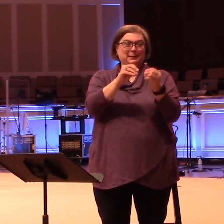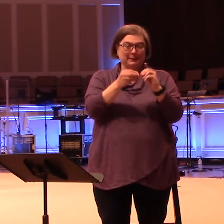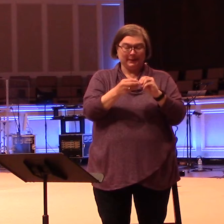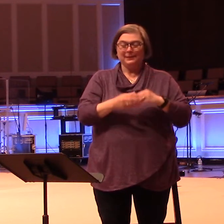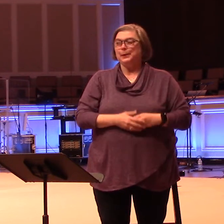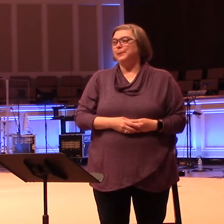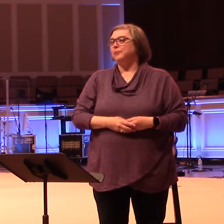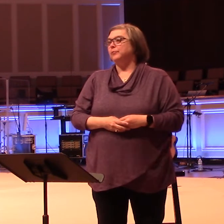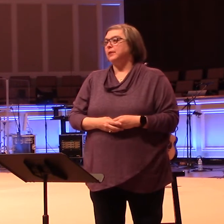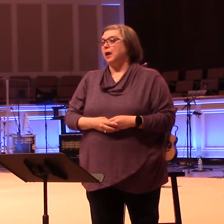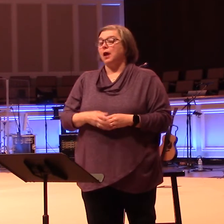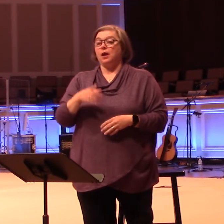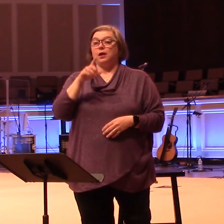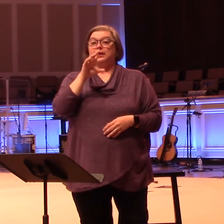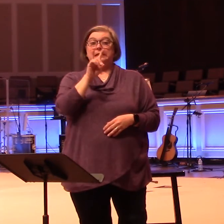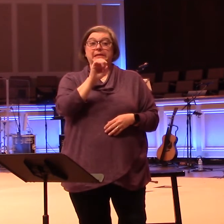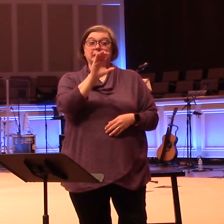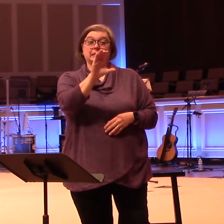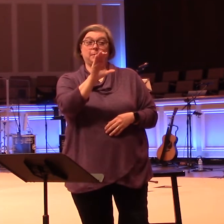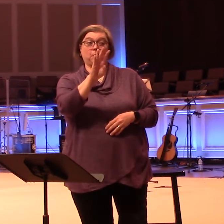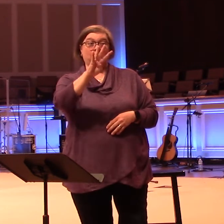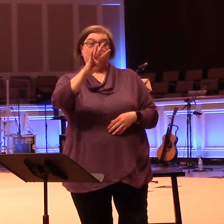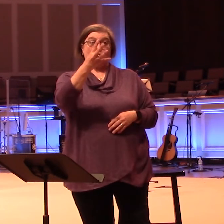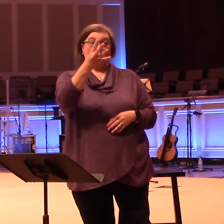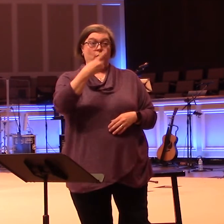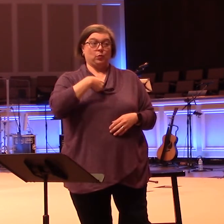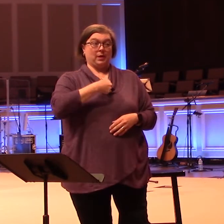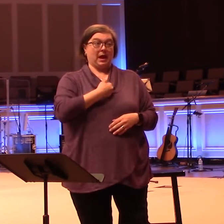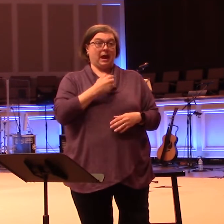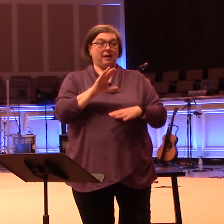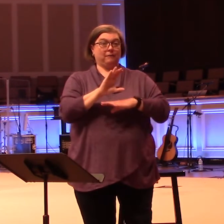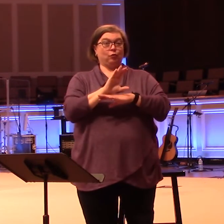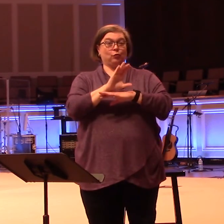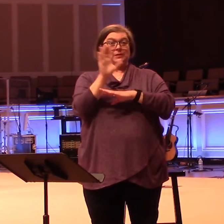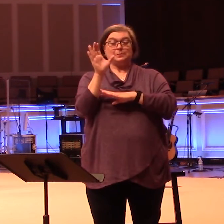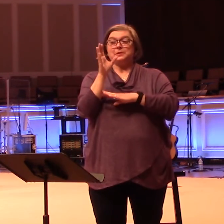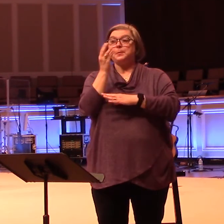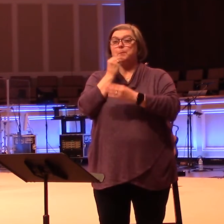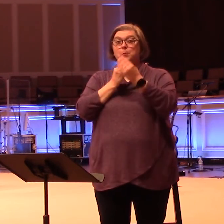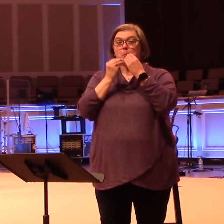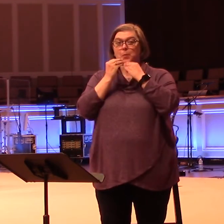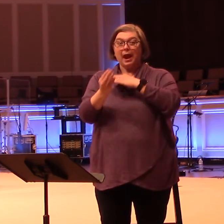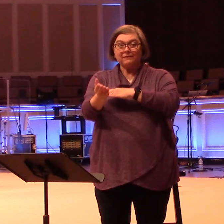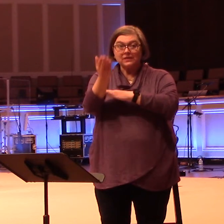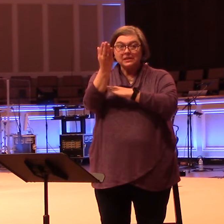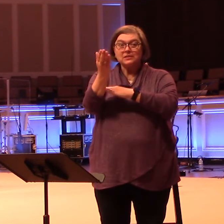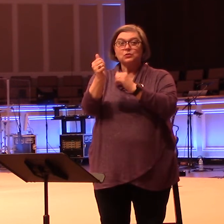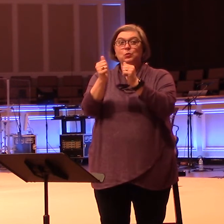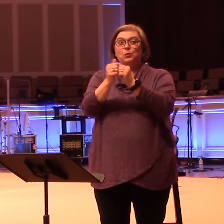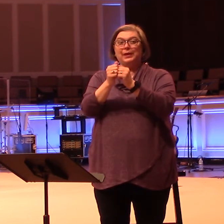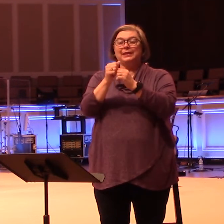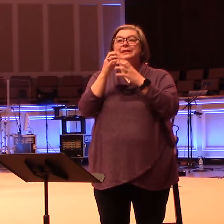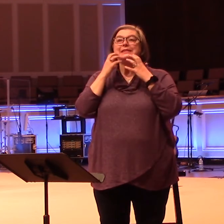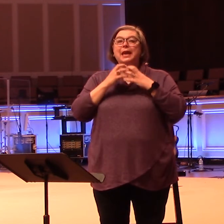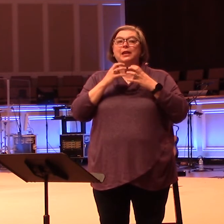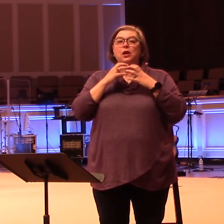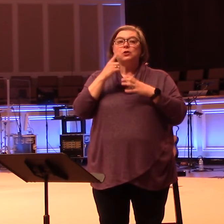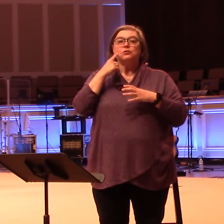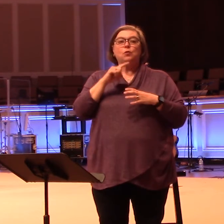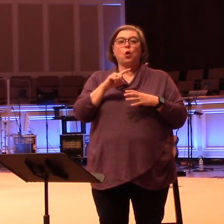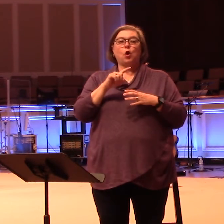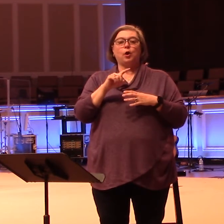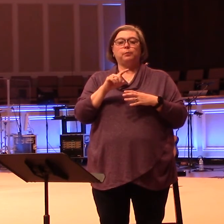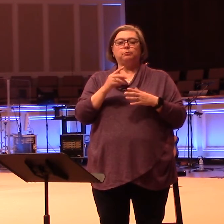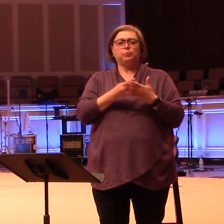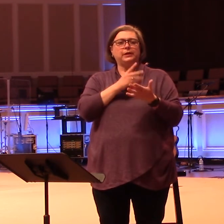for the kids this week on December the 4th. We'll have breakfast with Santa here at the church for the preschool and children from 9